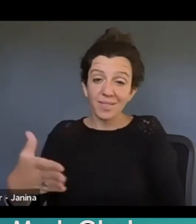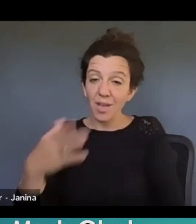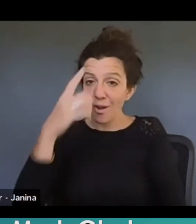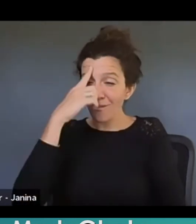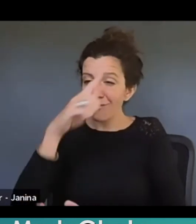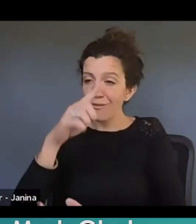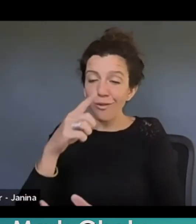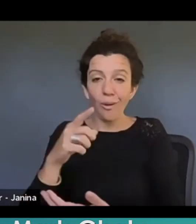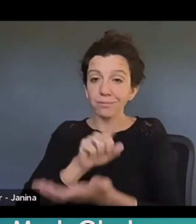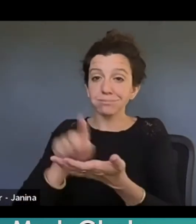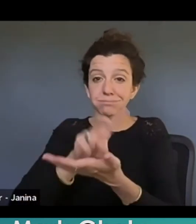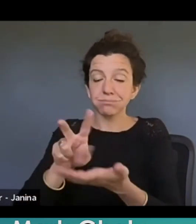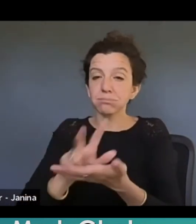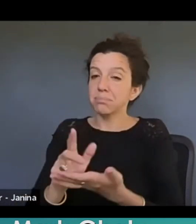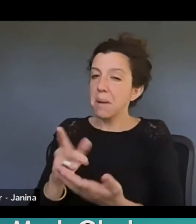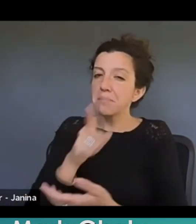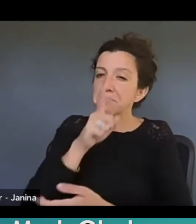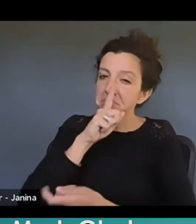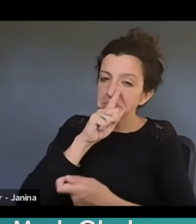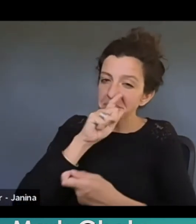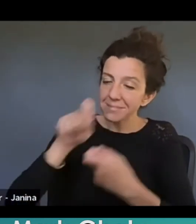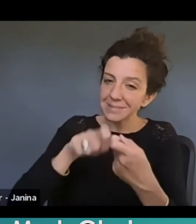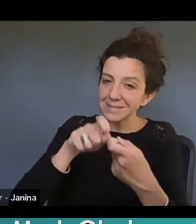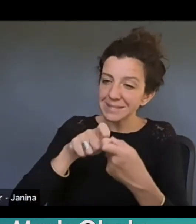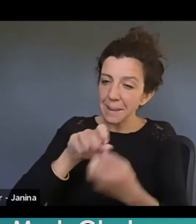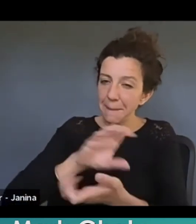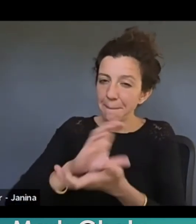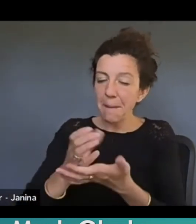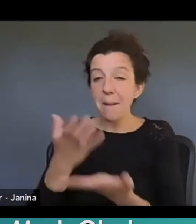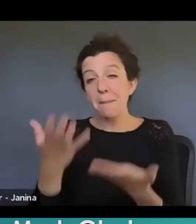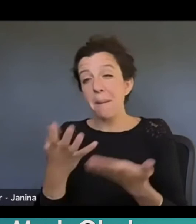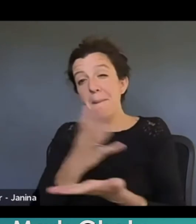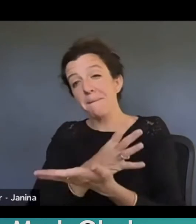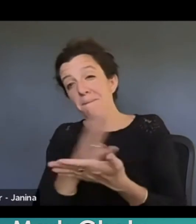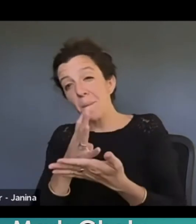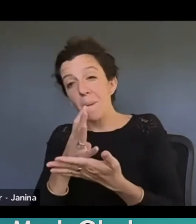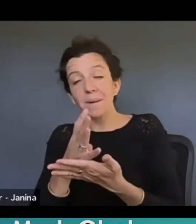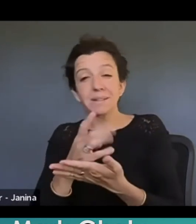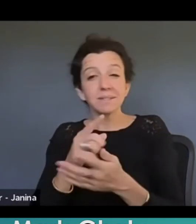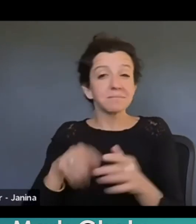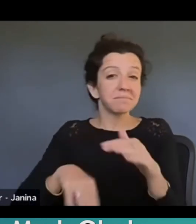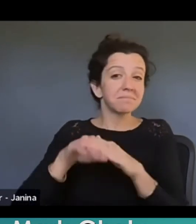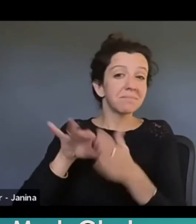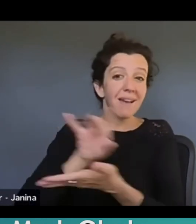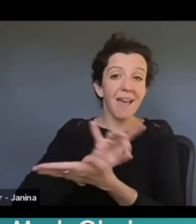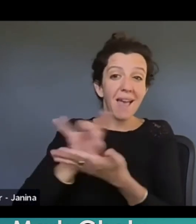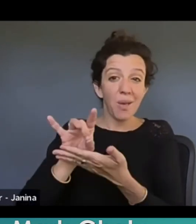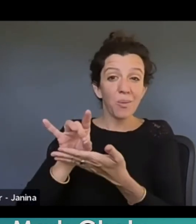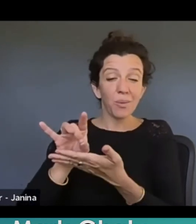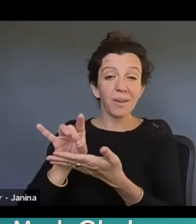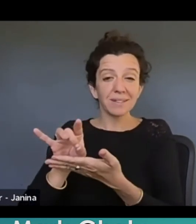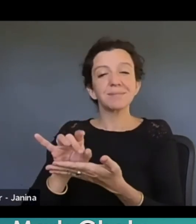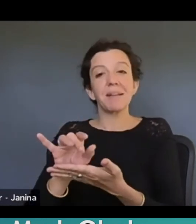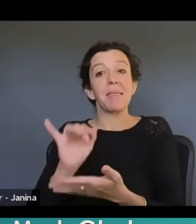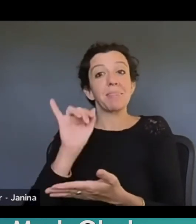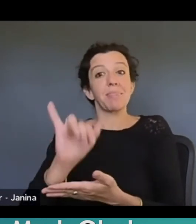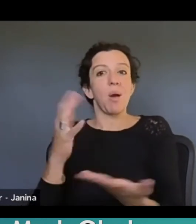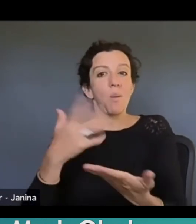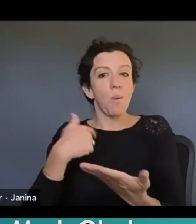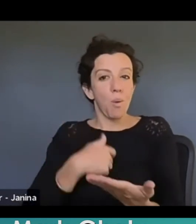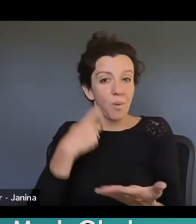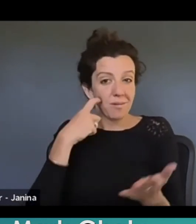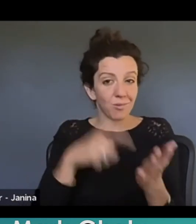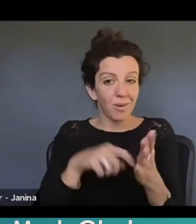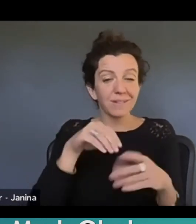a commitment, but I think somewhere between 4 to 8 weeks. We saw that as the right level of engagement